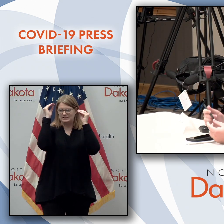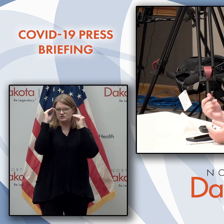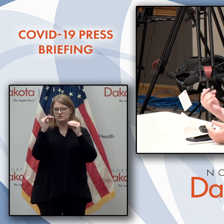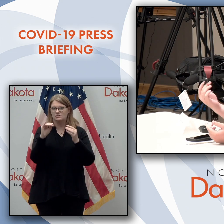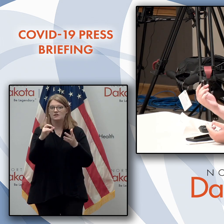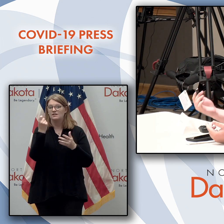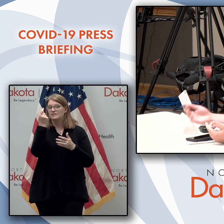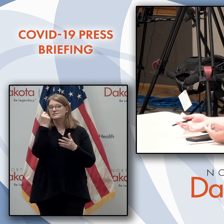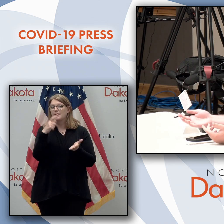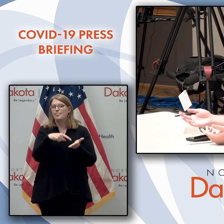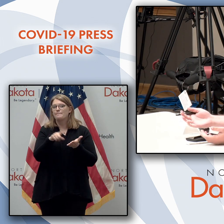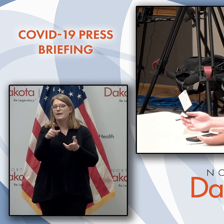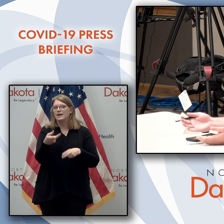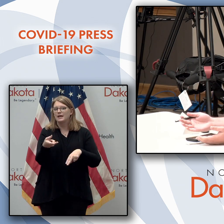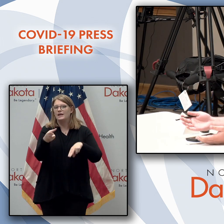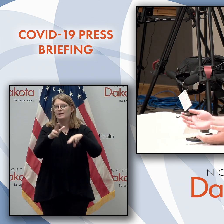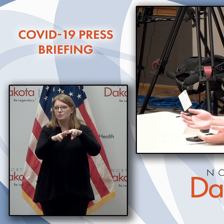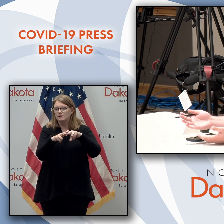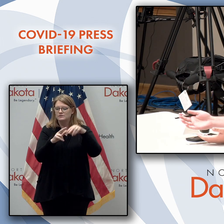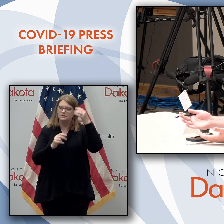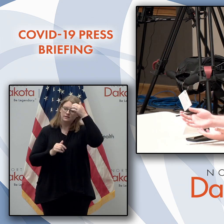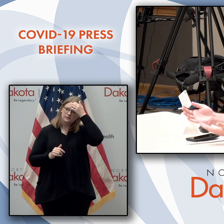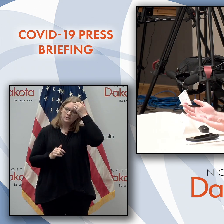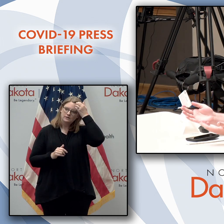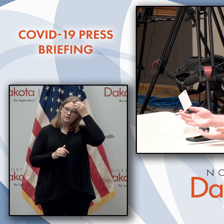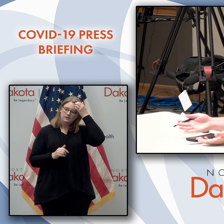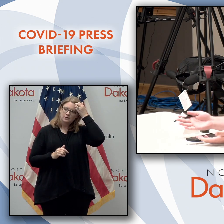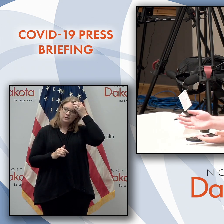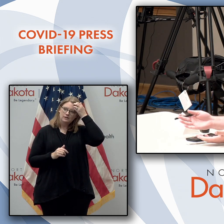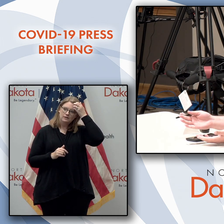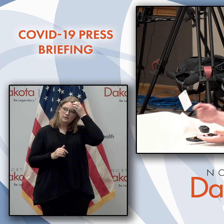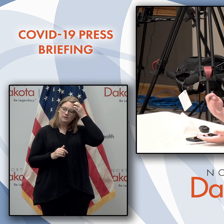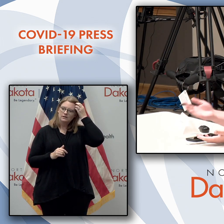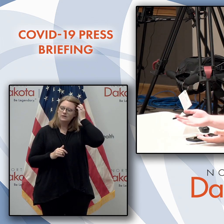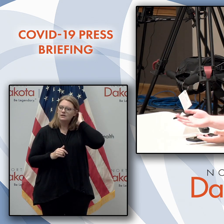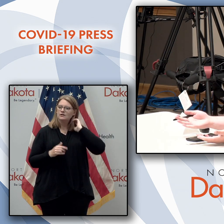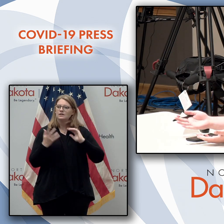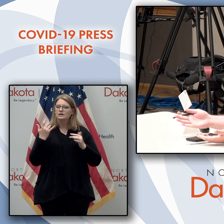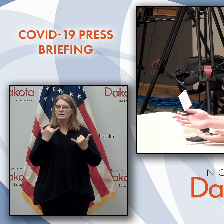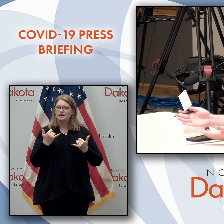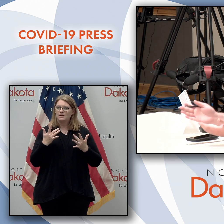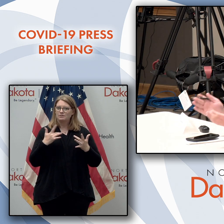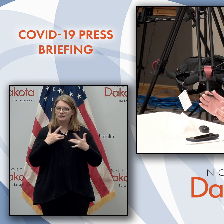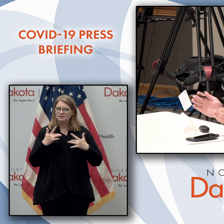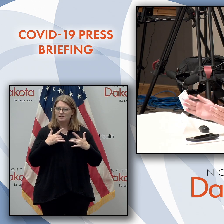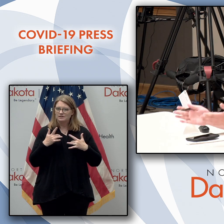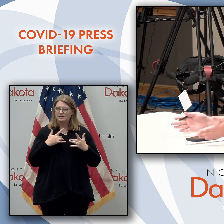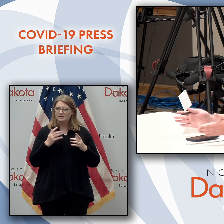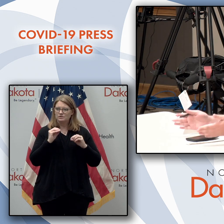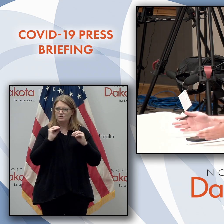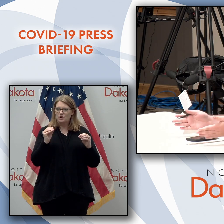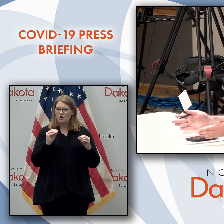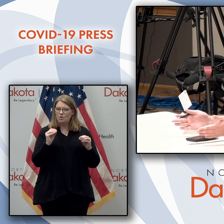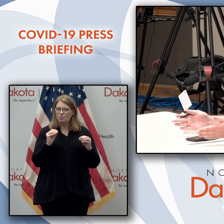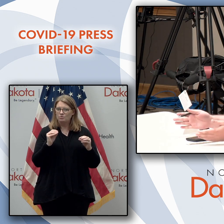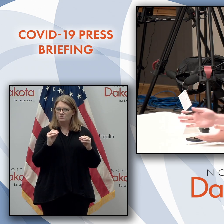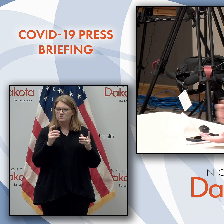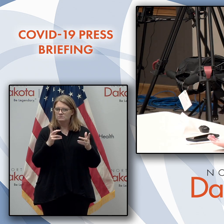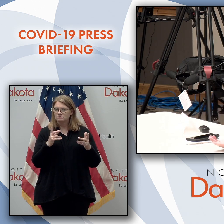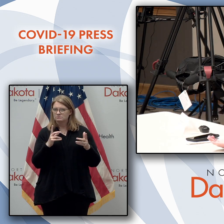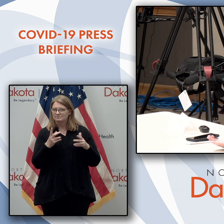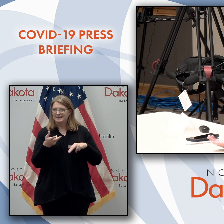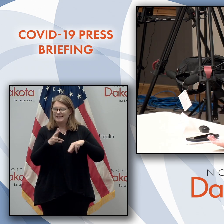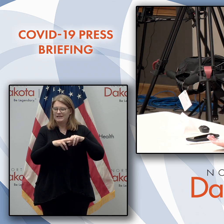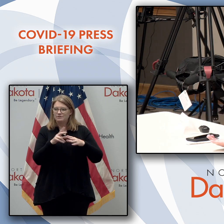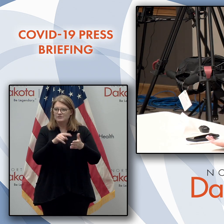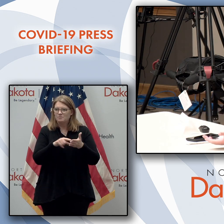pay. And now there might be a worry that without that incentive, substitutes might hit that 10 days